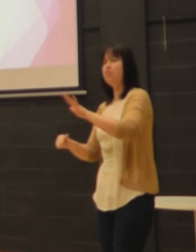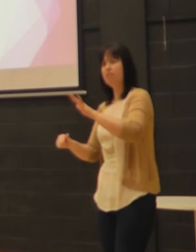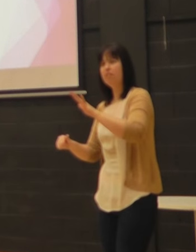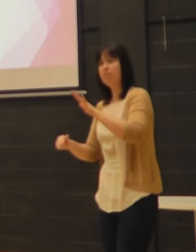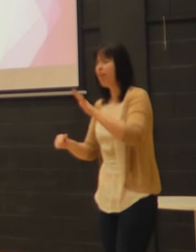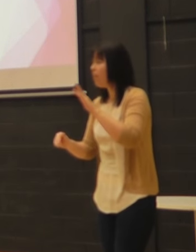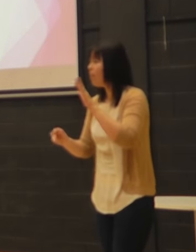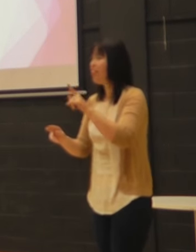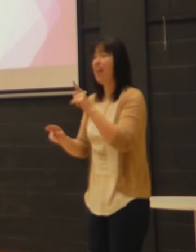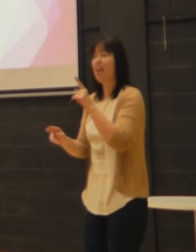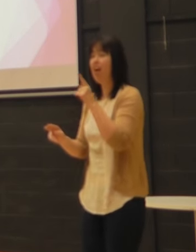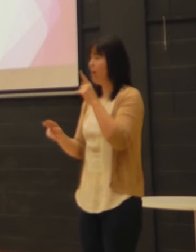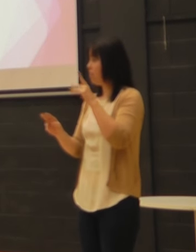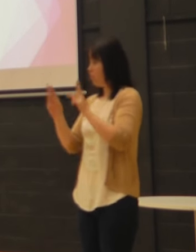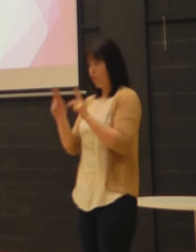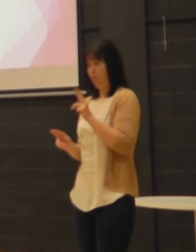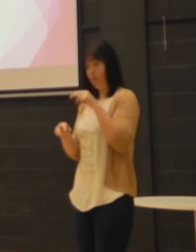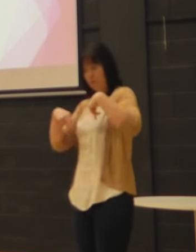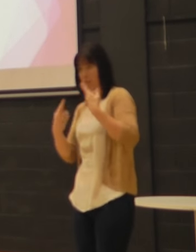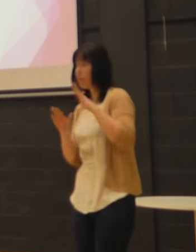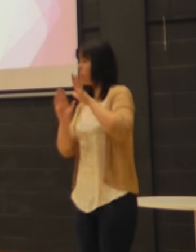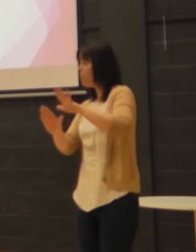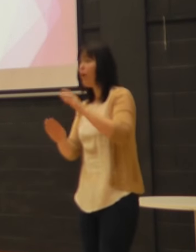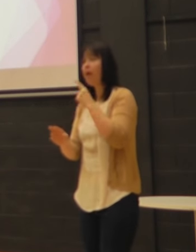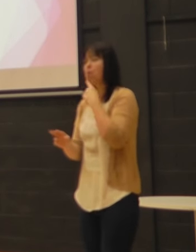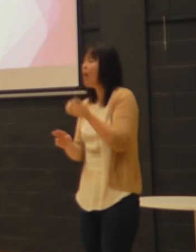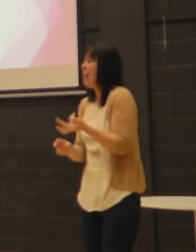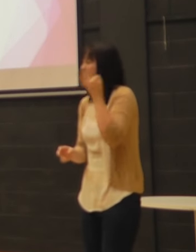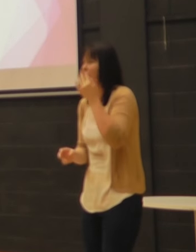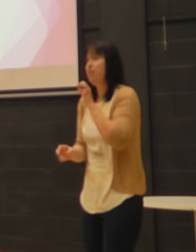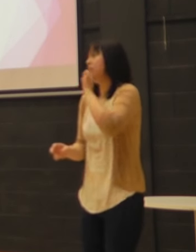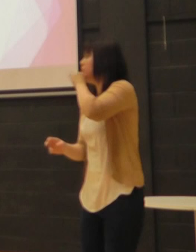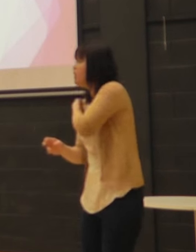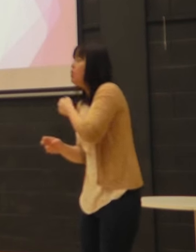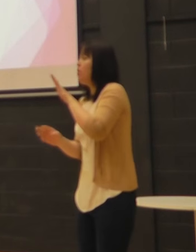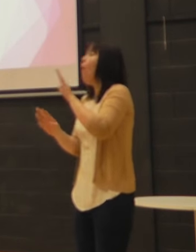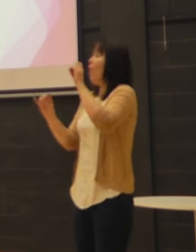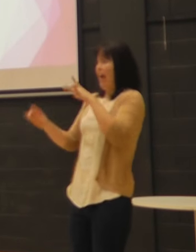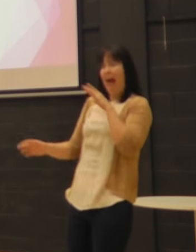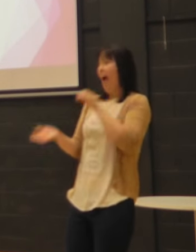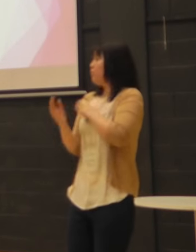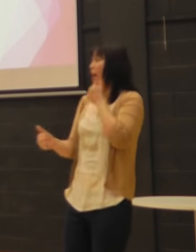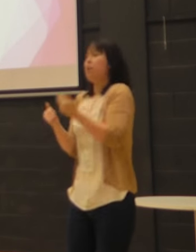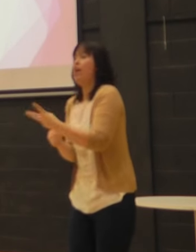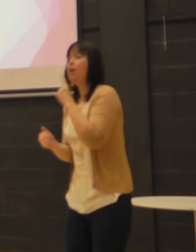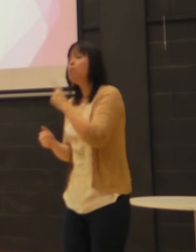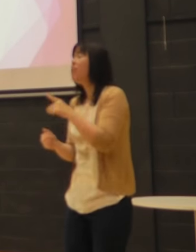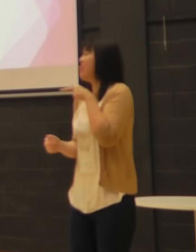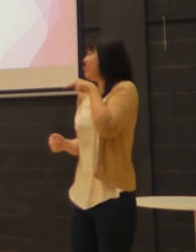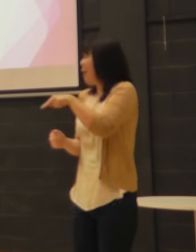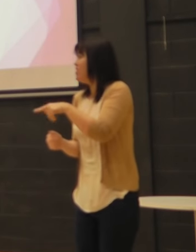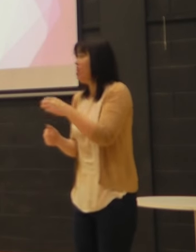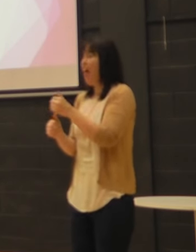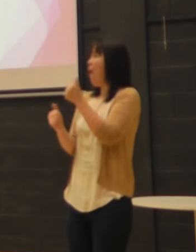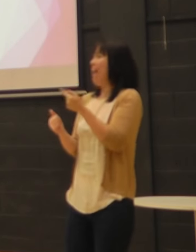only in the most exceptional circumstances that you treat them. And they're only in circumstances where you're absolutely certain that